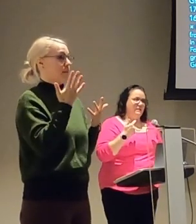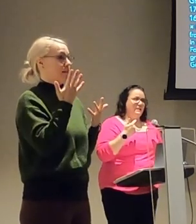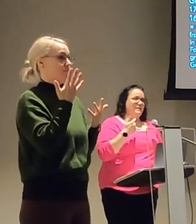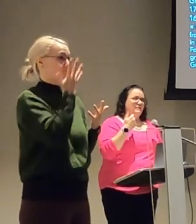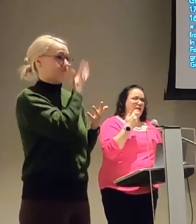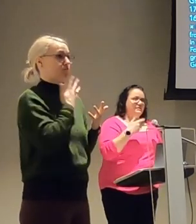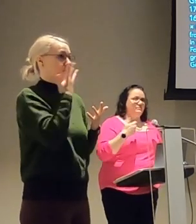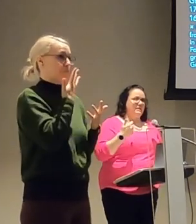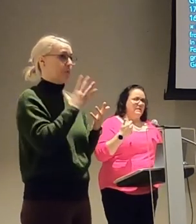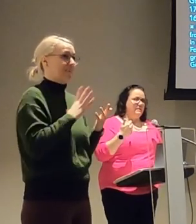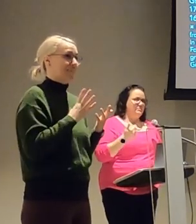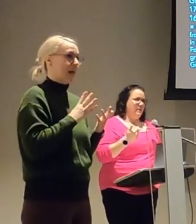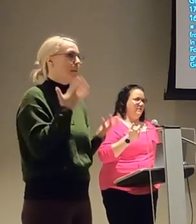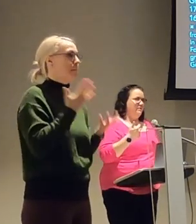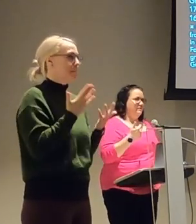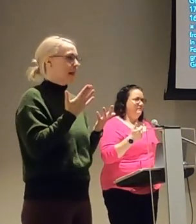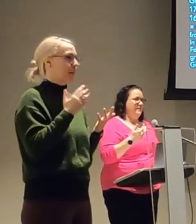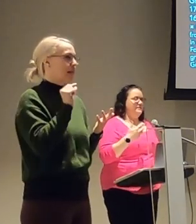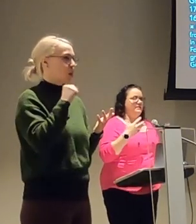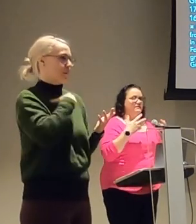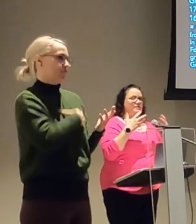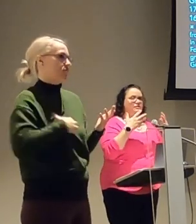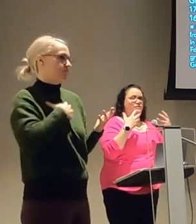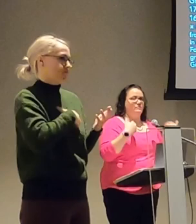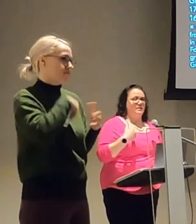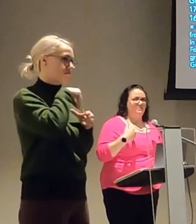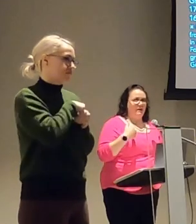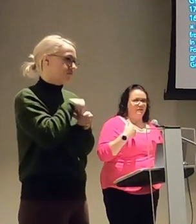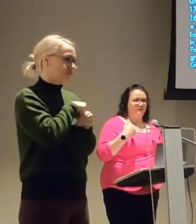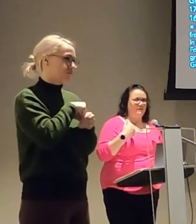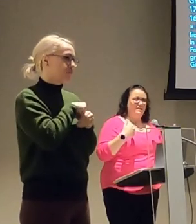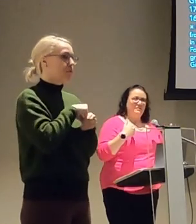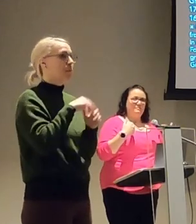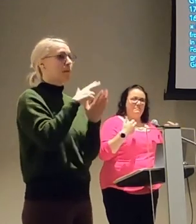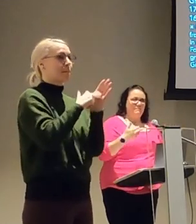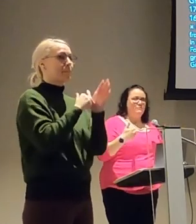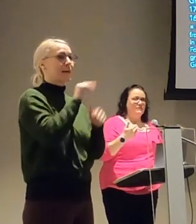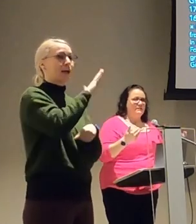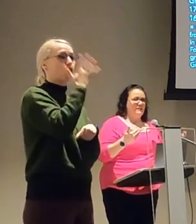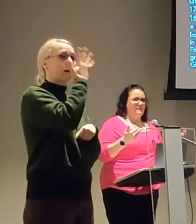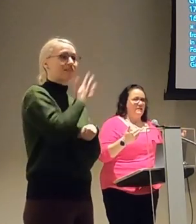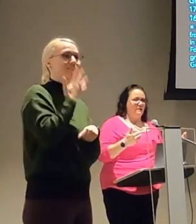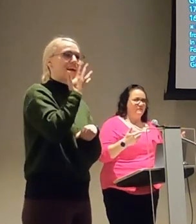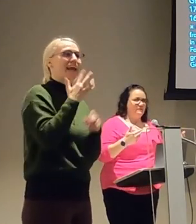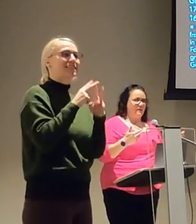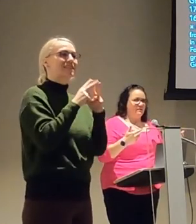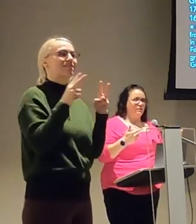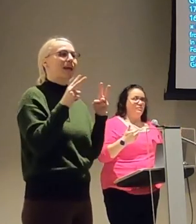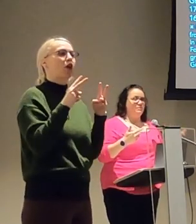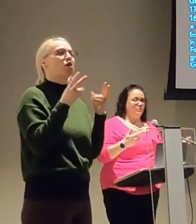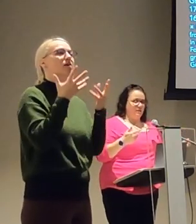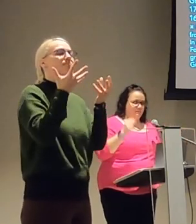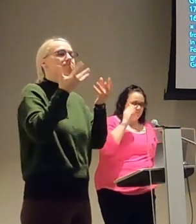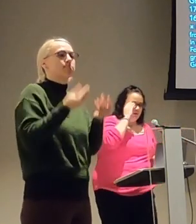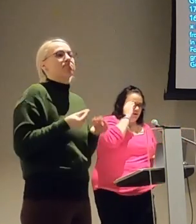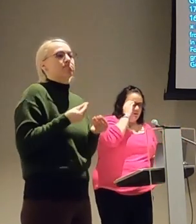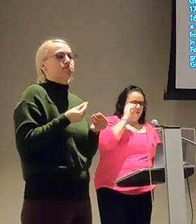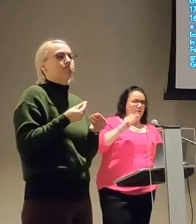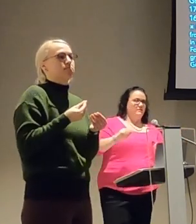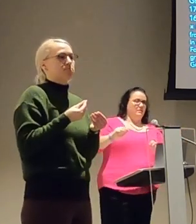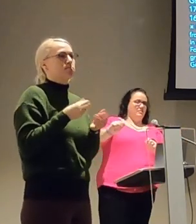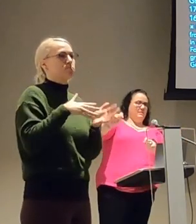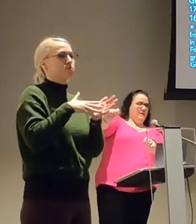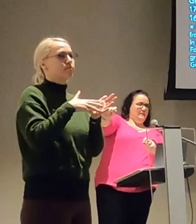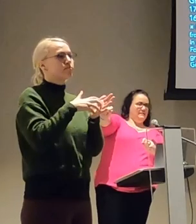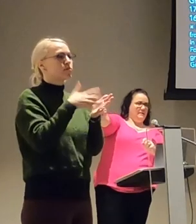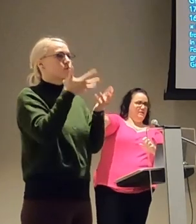disgust. Lazzarini has painted her face in a very serene manner, maybe once again to emphasize her beauty.